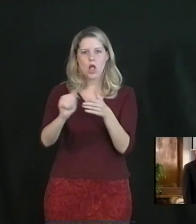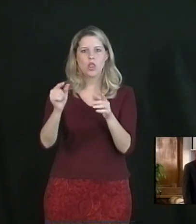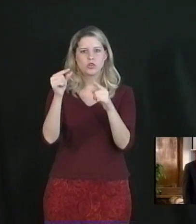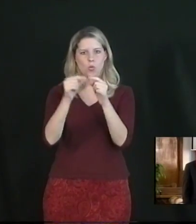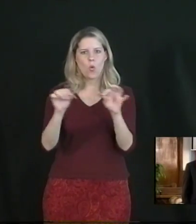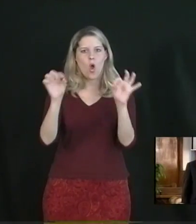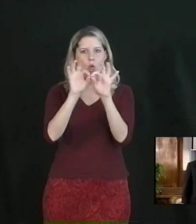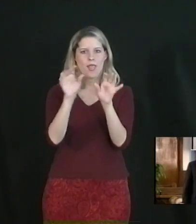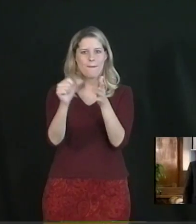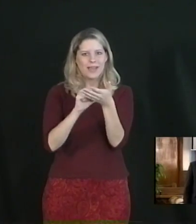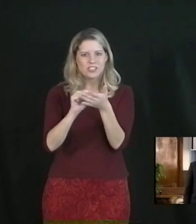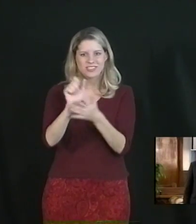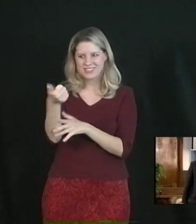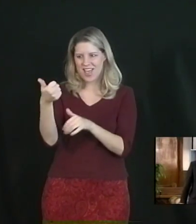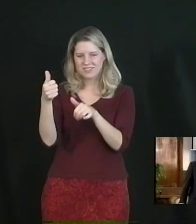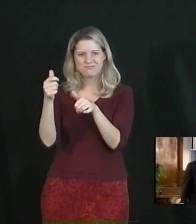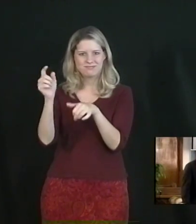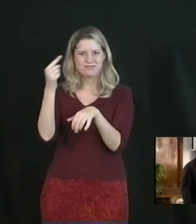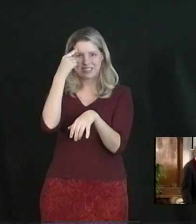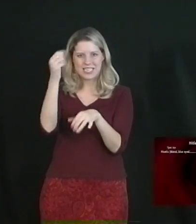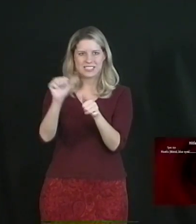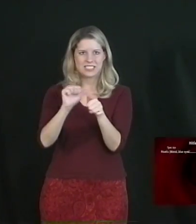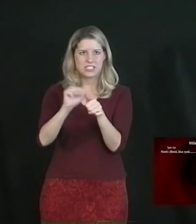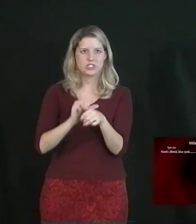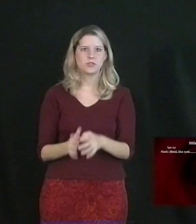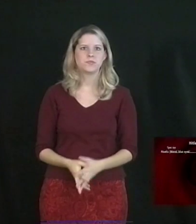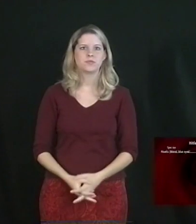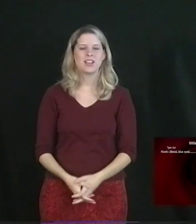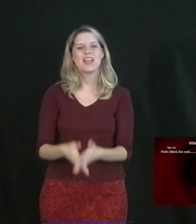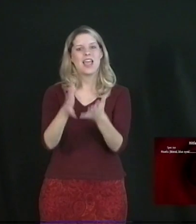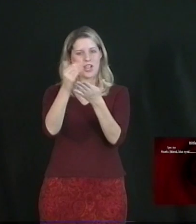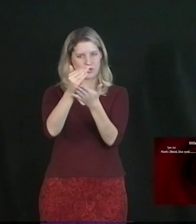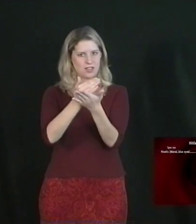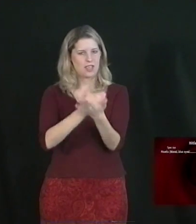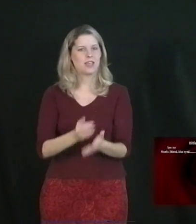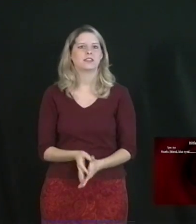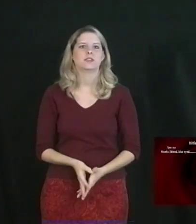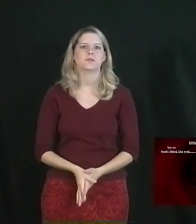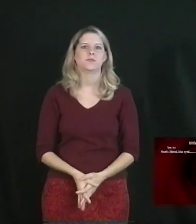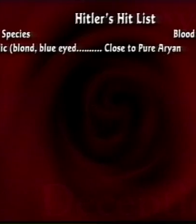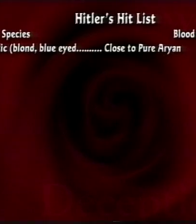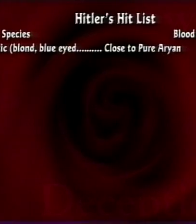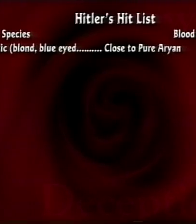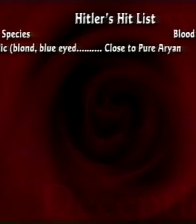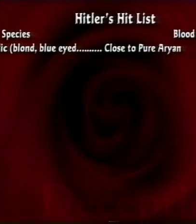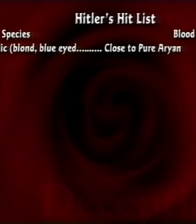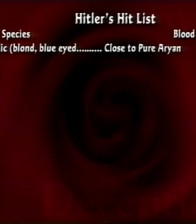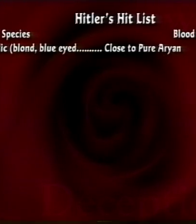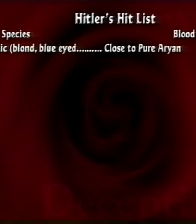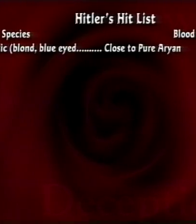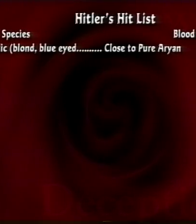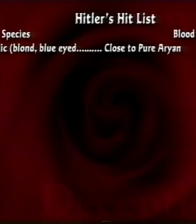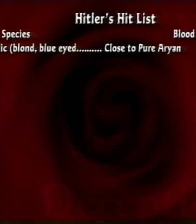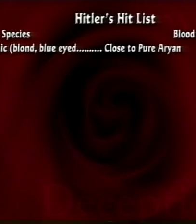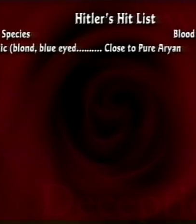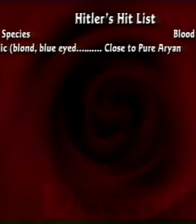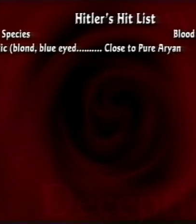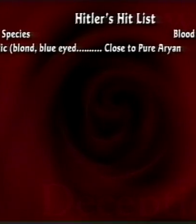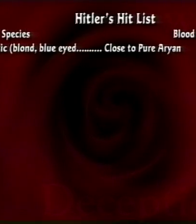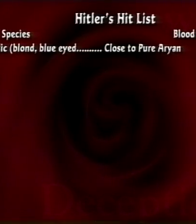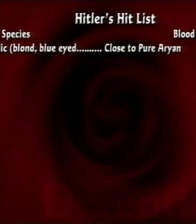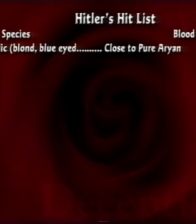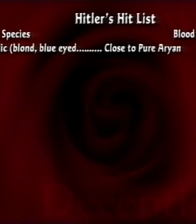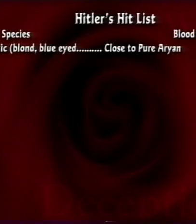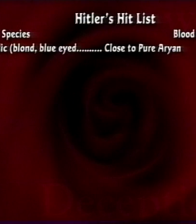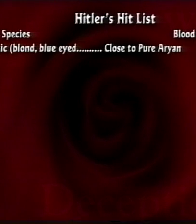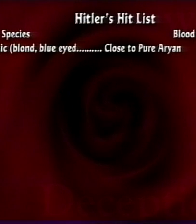of that library. Here's the list Hitler was using. Hitler thought the blonde-haired, blue-eyed Nordic were close to pure Aryan, the superior race. Did